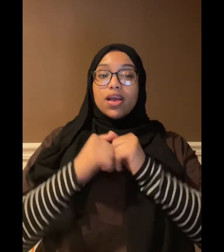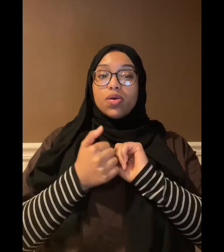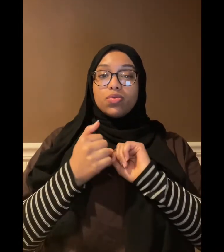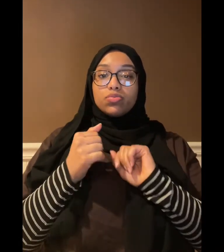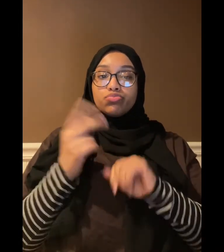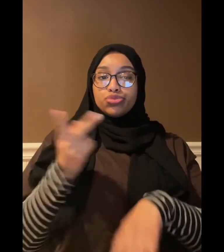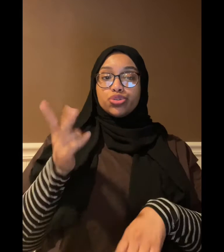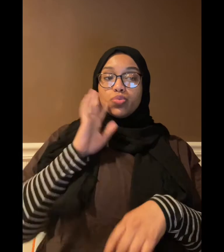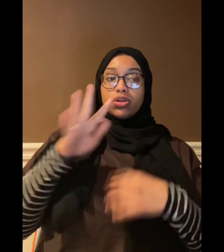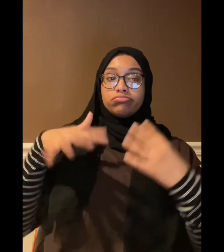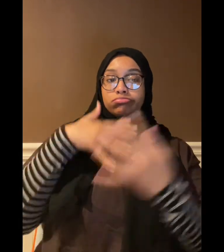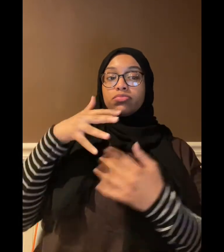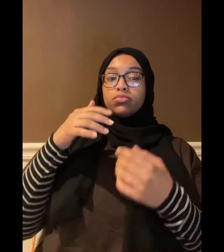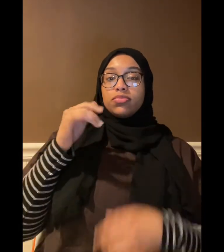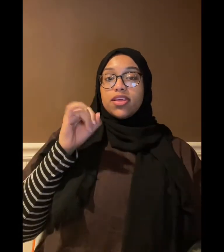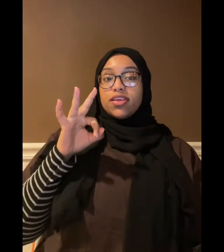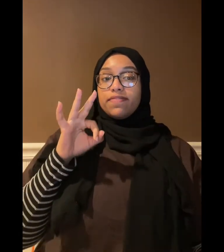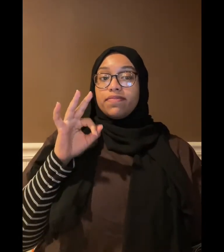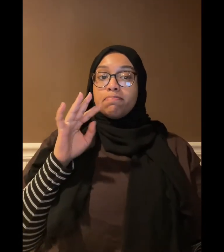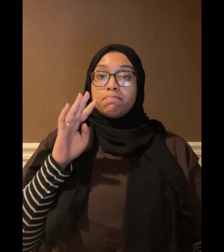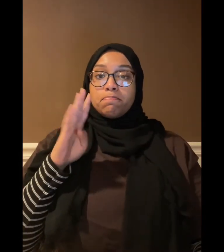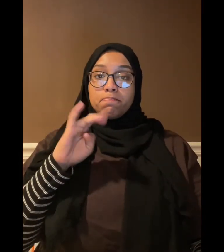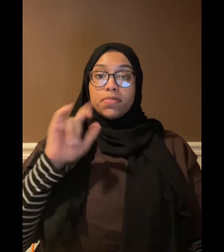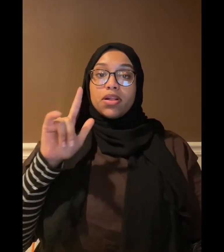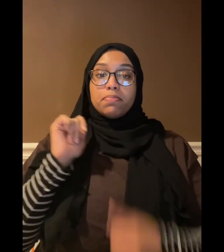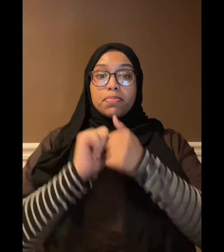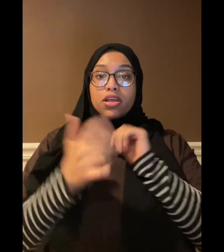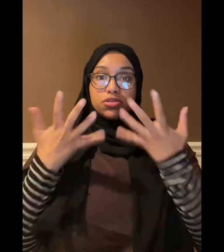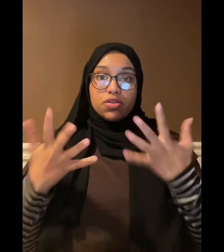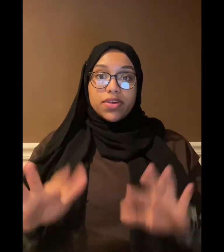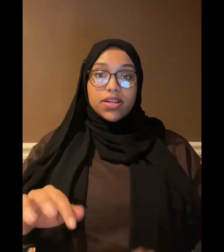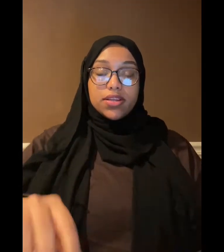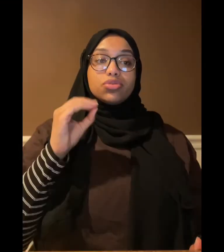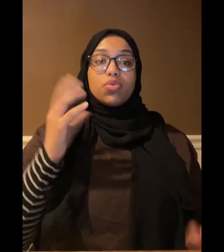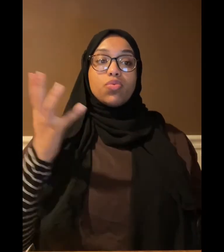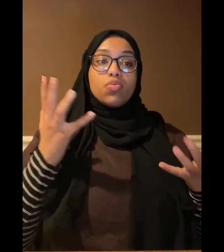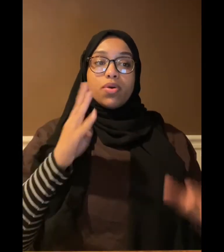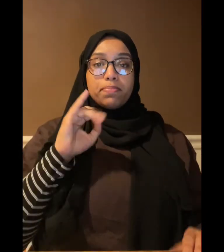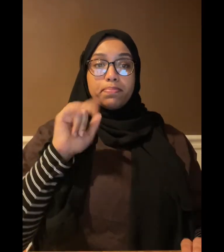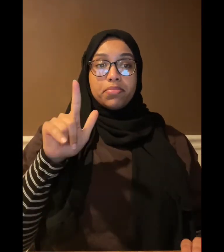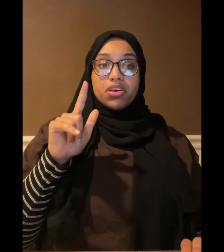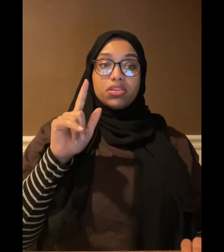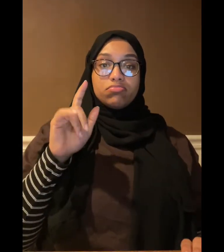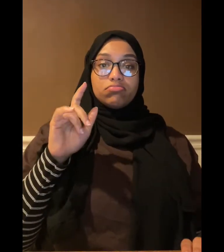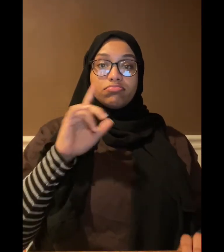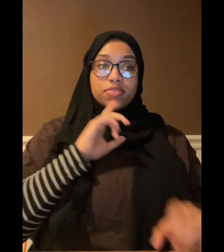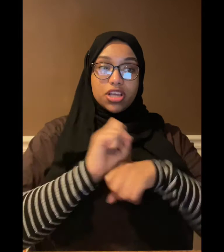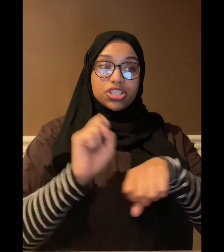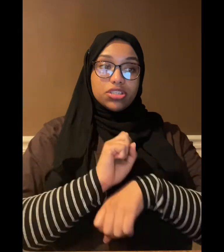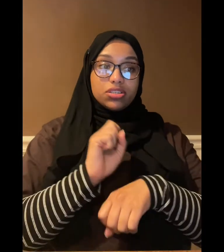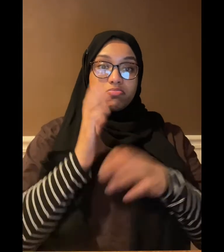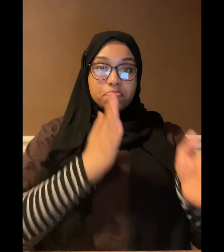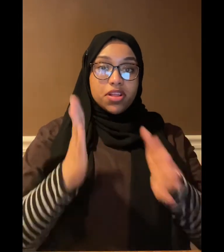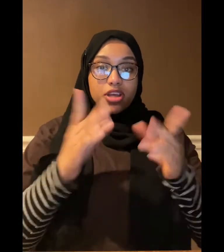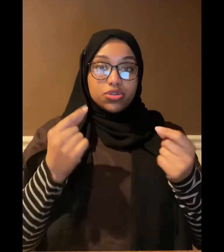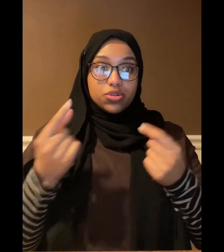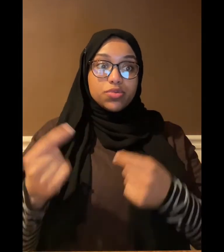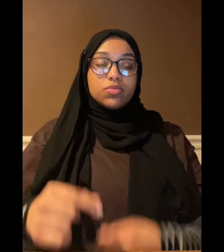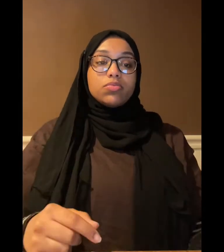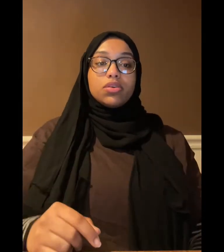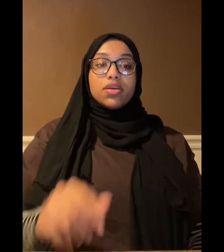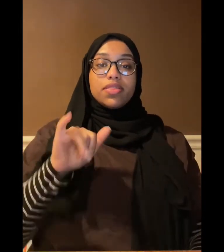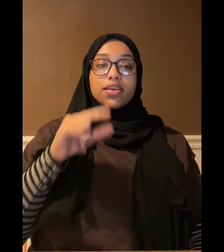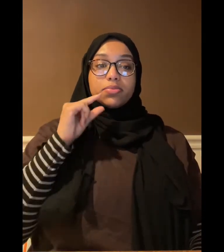single federal law in the country. It ranges from the colors of the American flag to